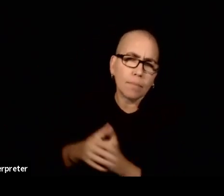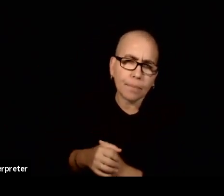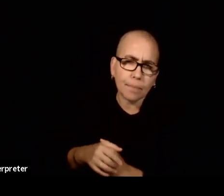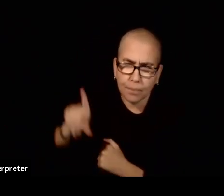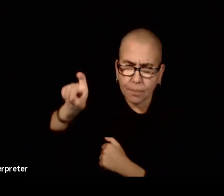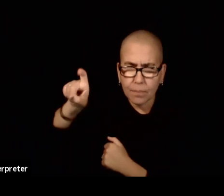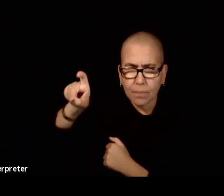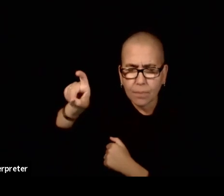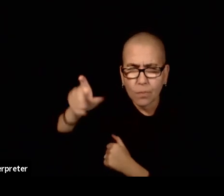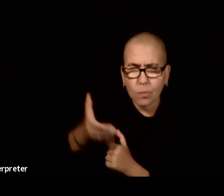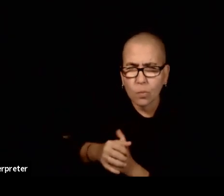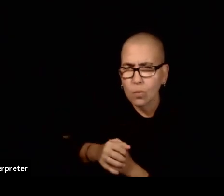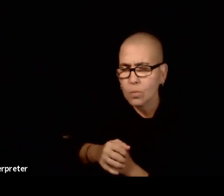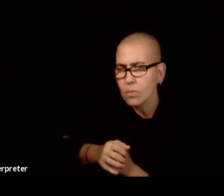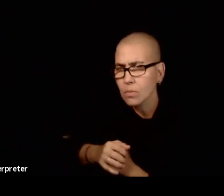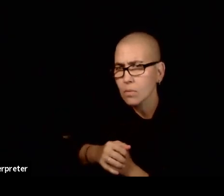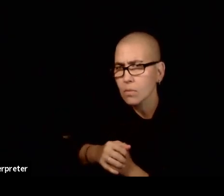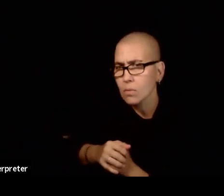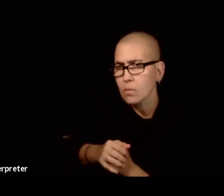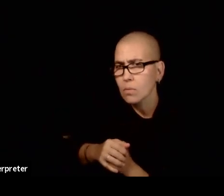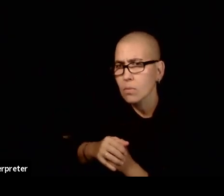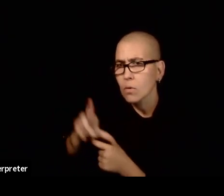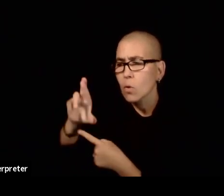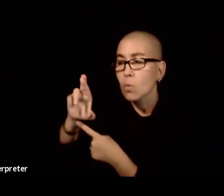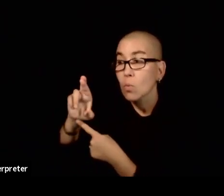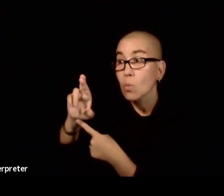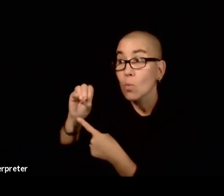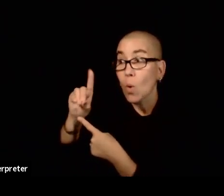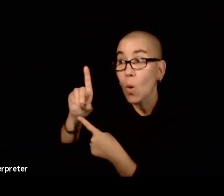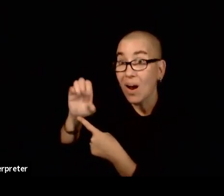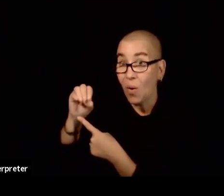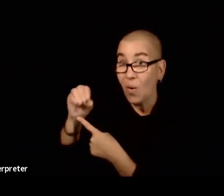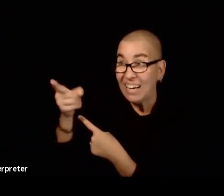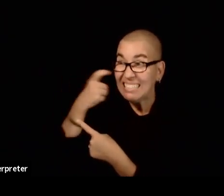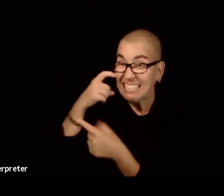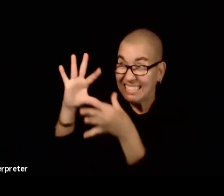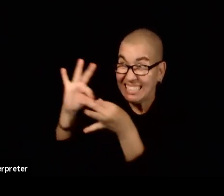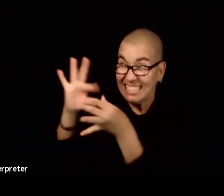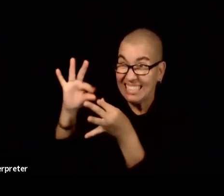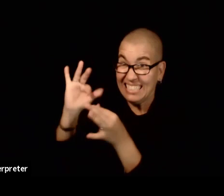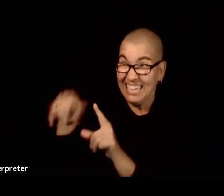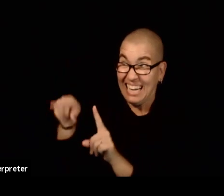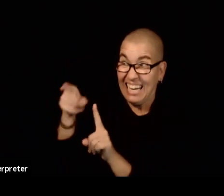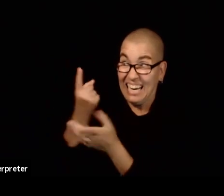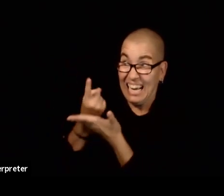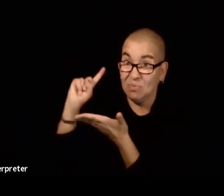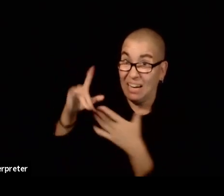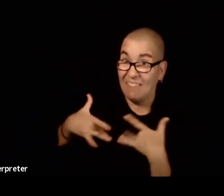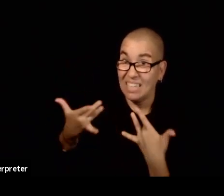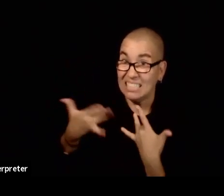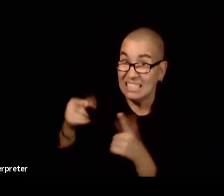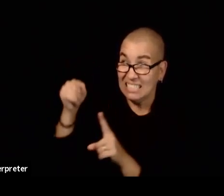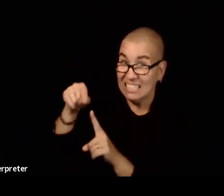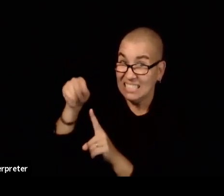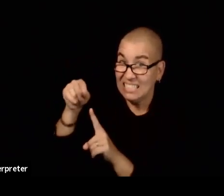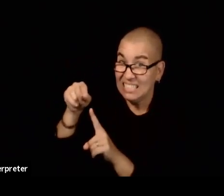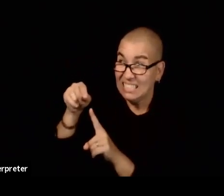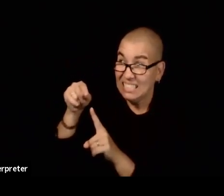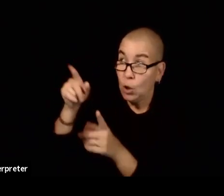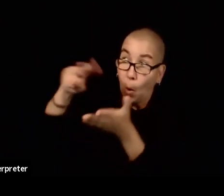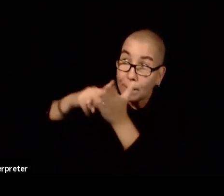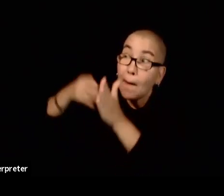attending the rodeo? Yes, thanks, Jeremy. I appreciate you asking so that we're clear about this. They were infectious while at